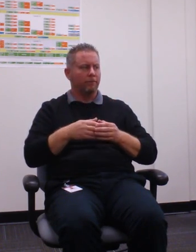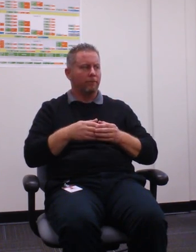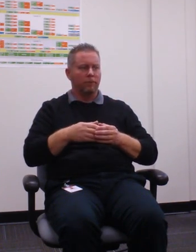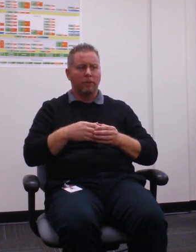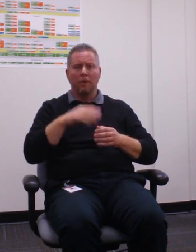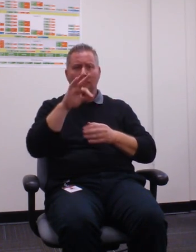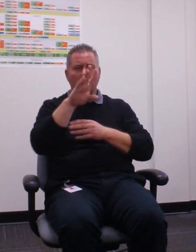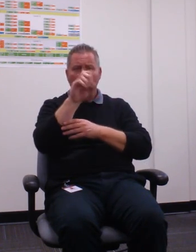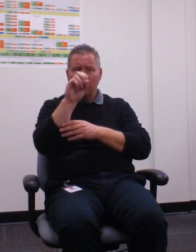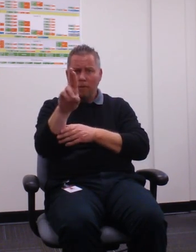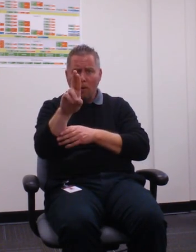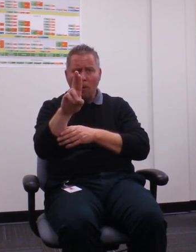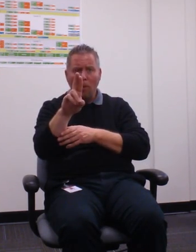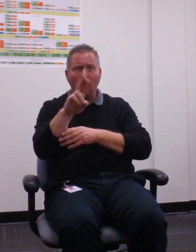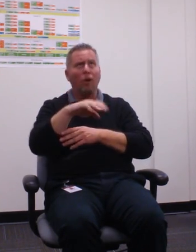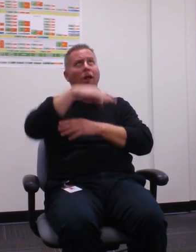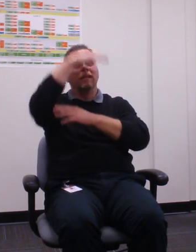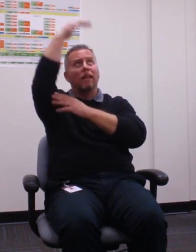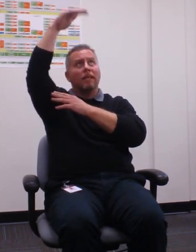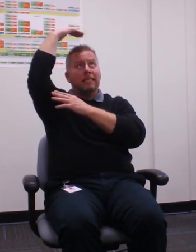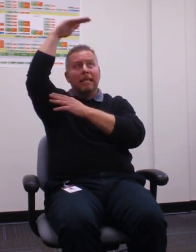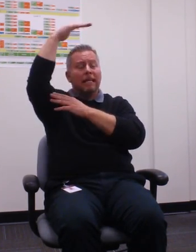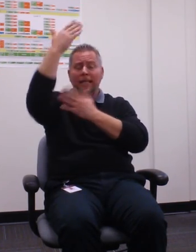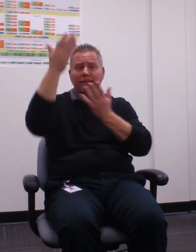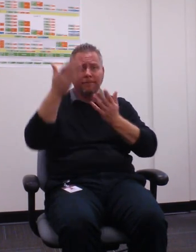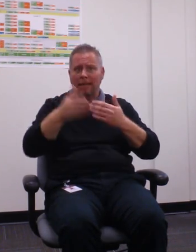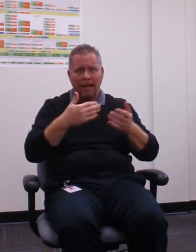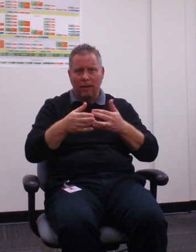floorboard, stuck to the ceiling. Okay.